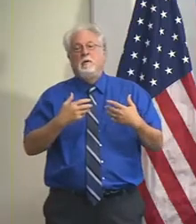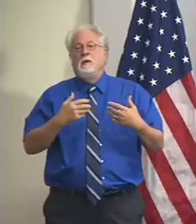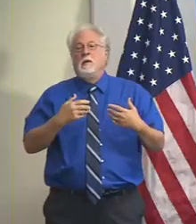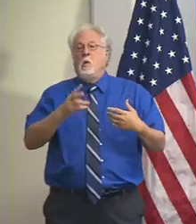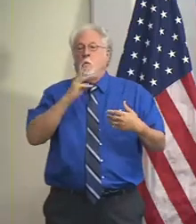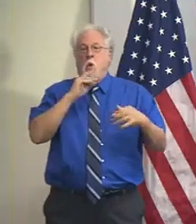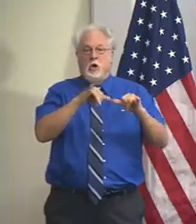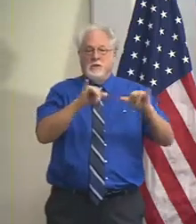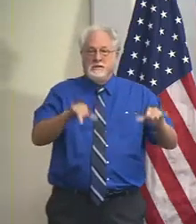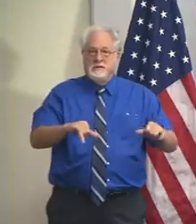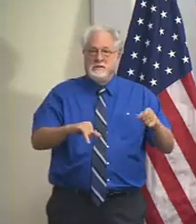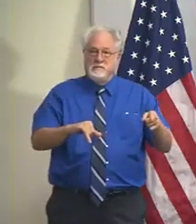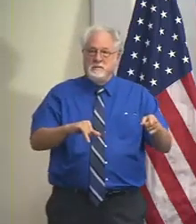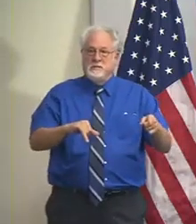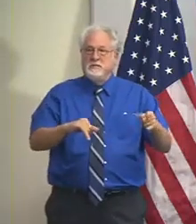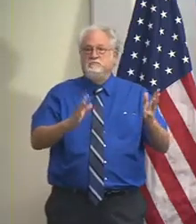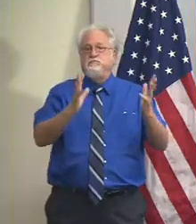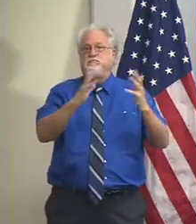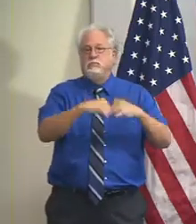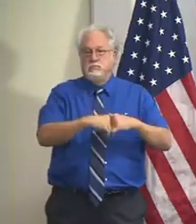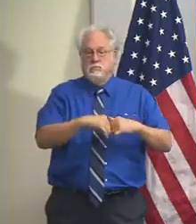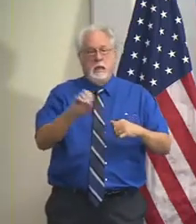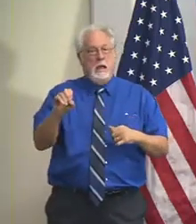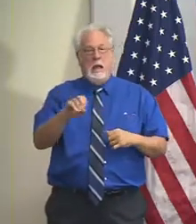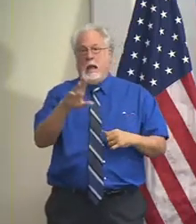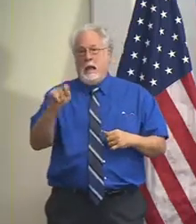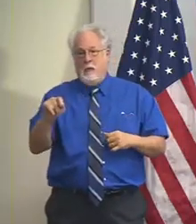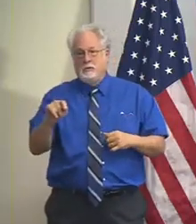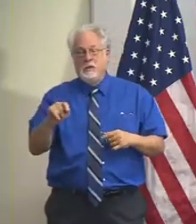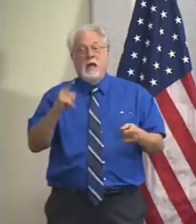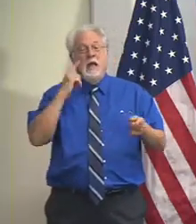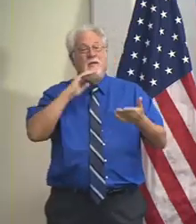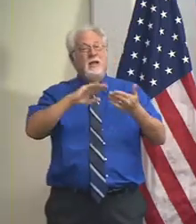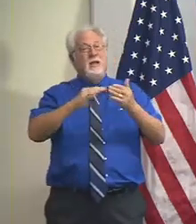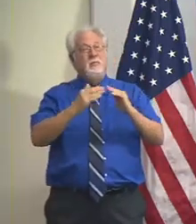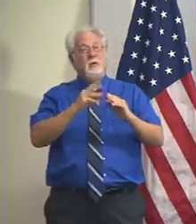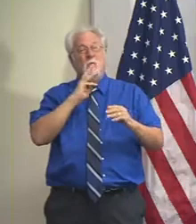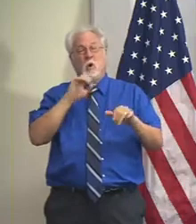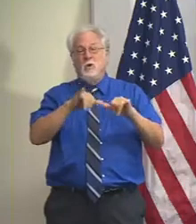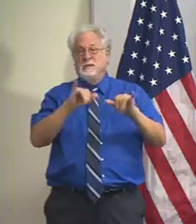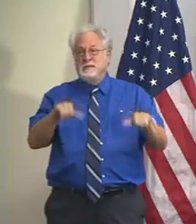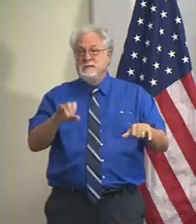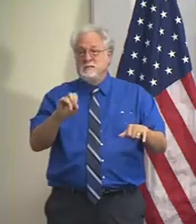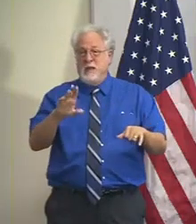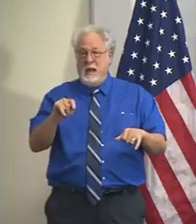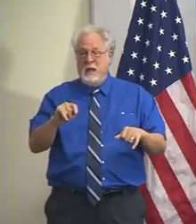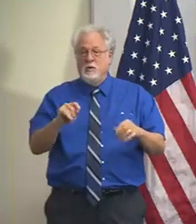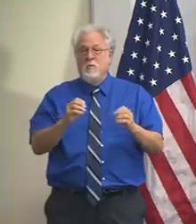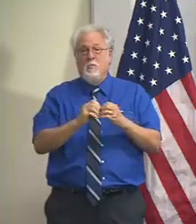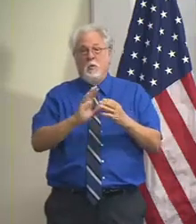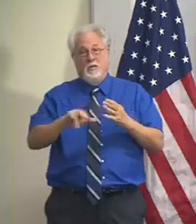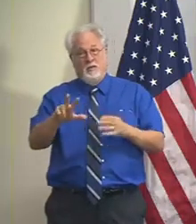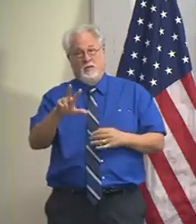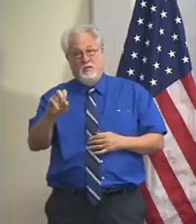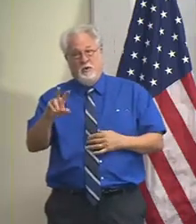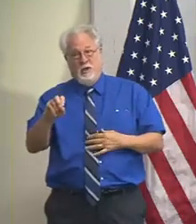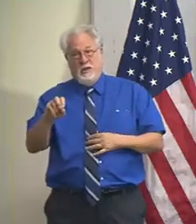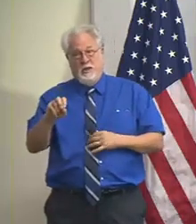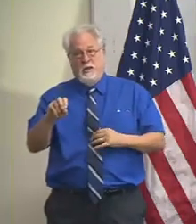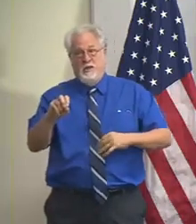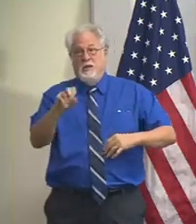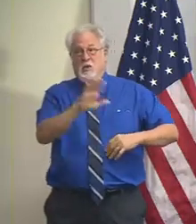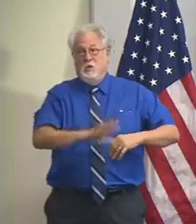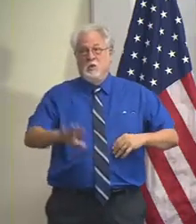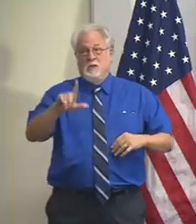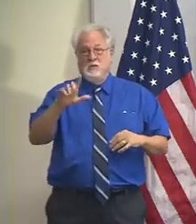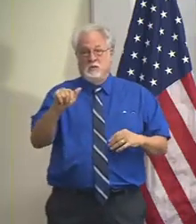water systems that are completely out. I think the community water systems that are out are more than 30 across the